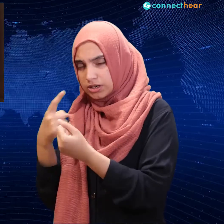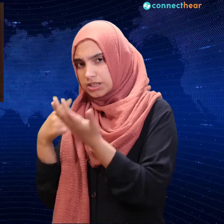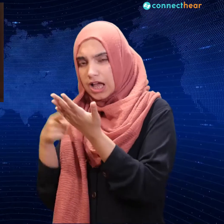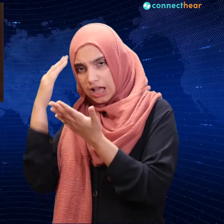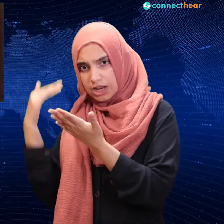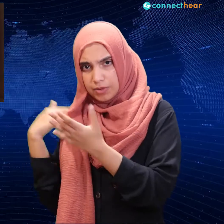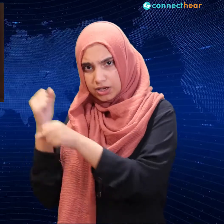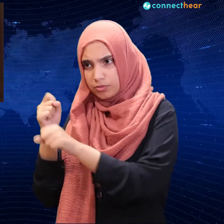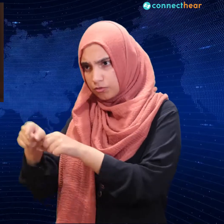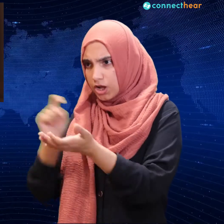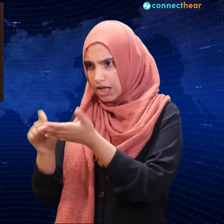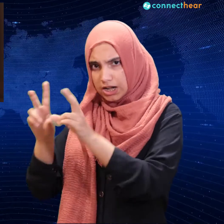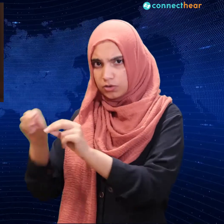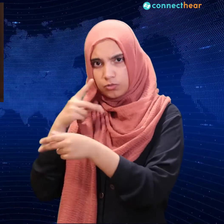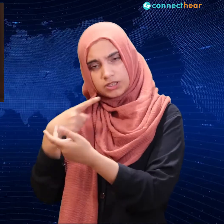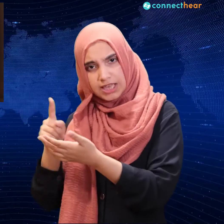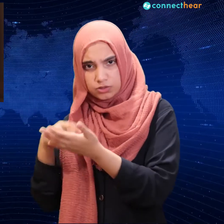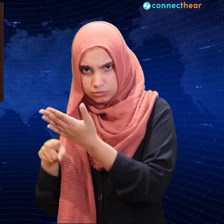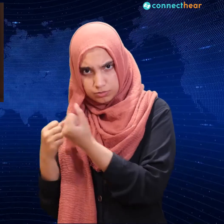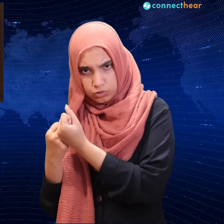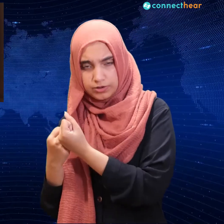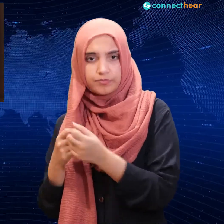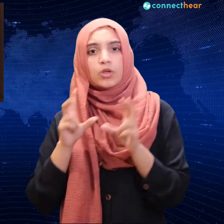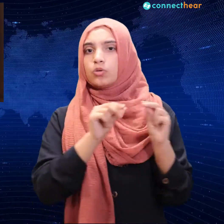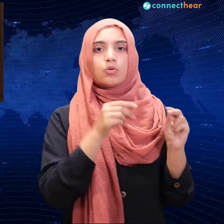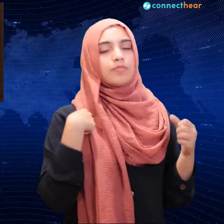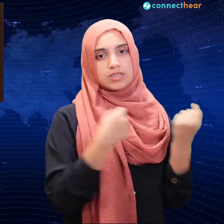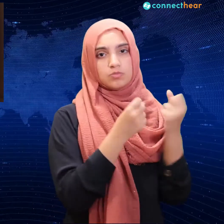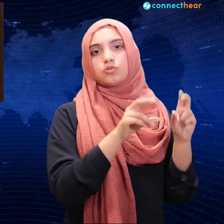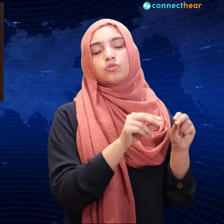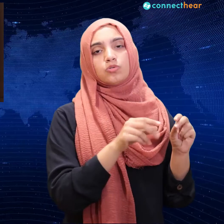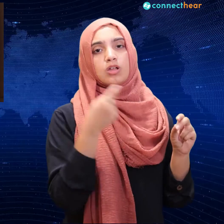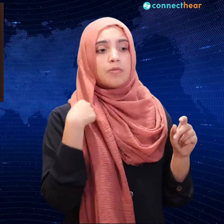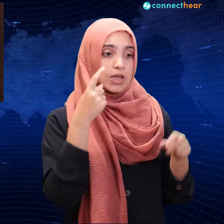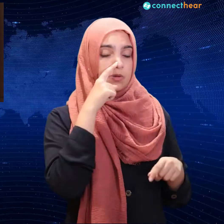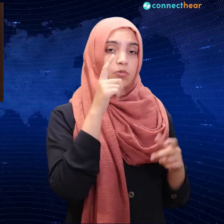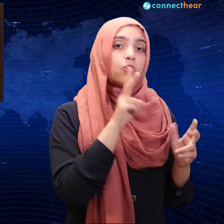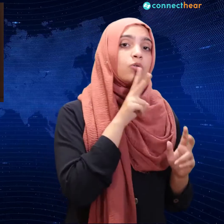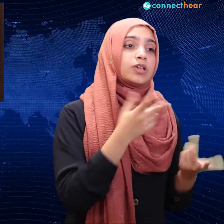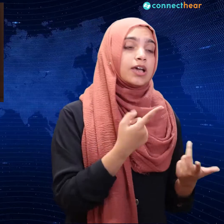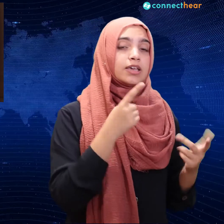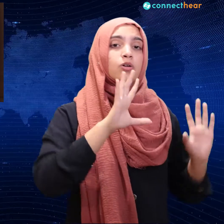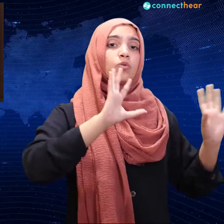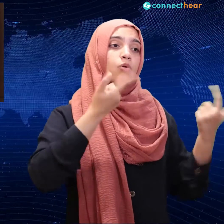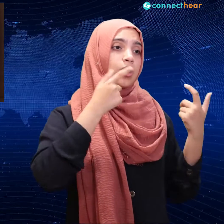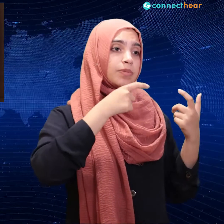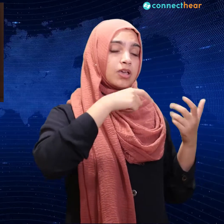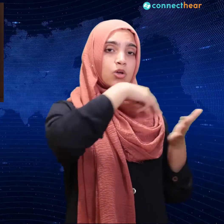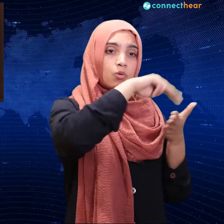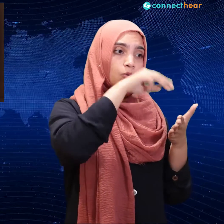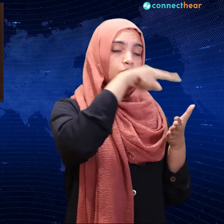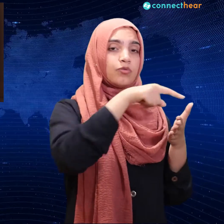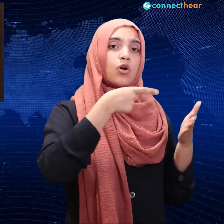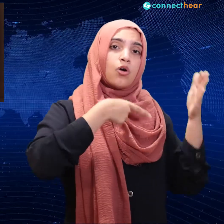me? No. What I'm saying is that you cannot impose women's rights from abroad. It's never happened